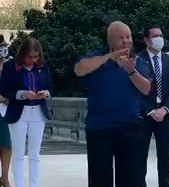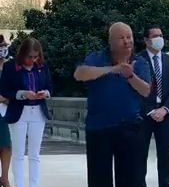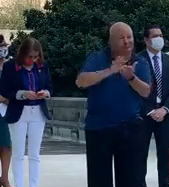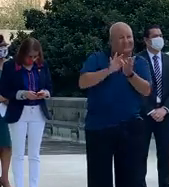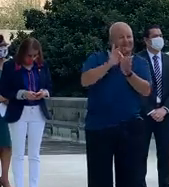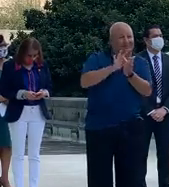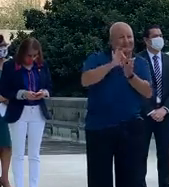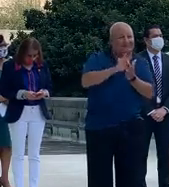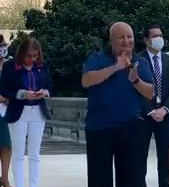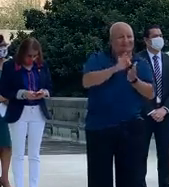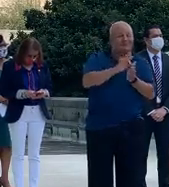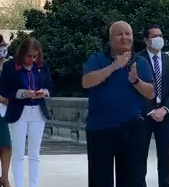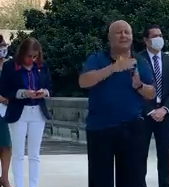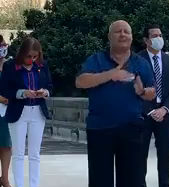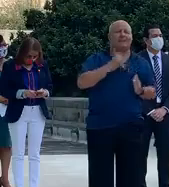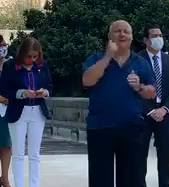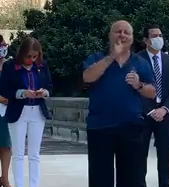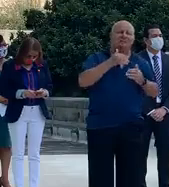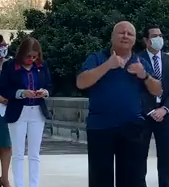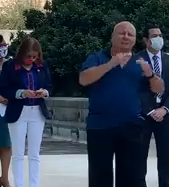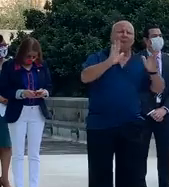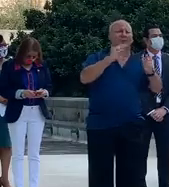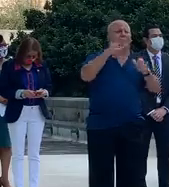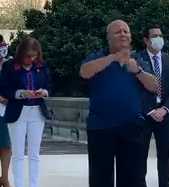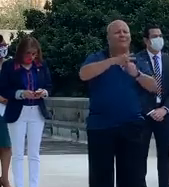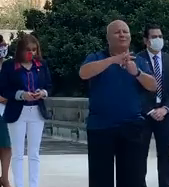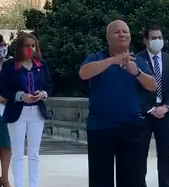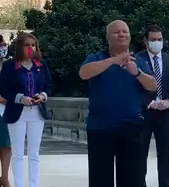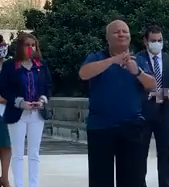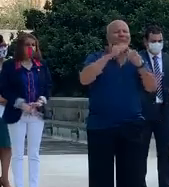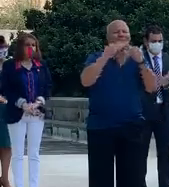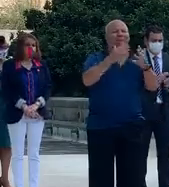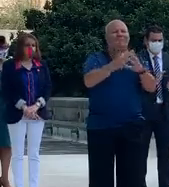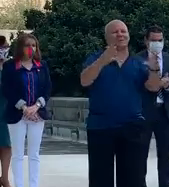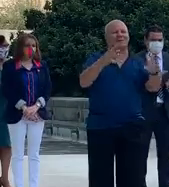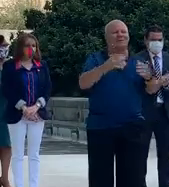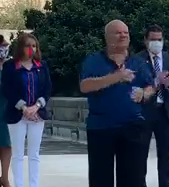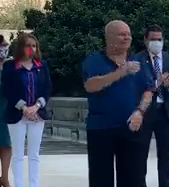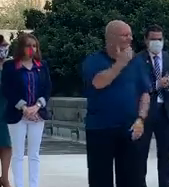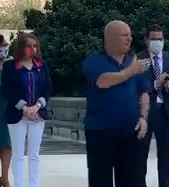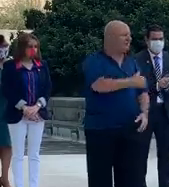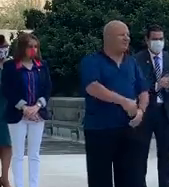census, and please go out and vote. Thank you very much.